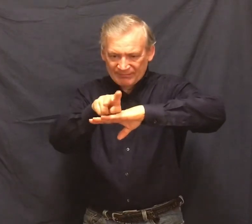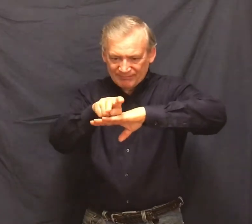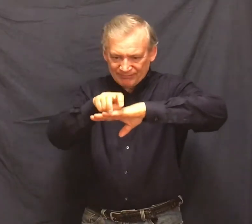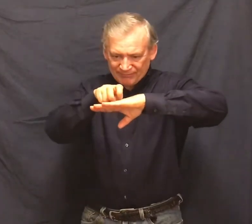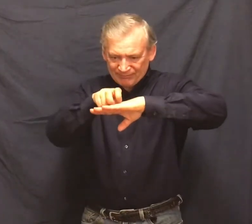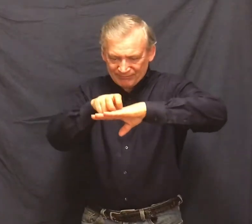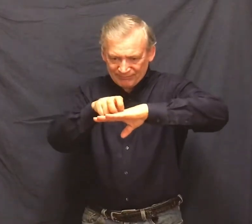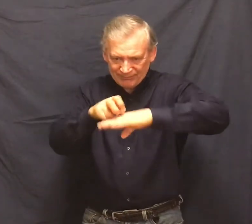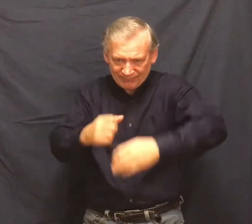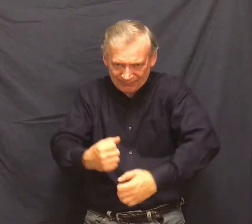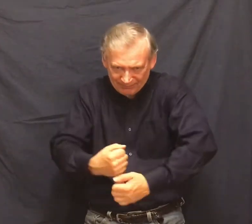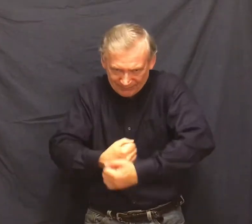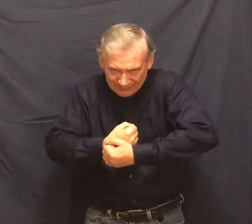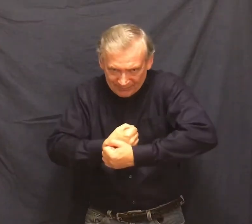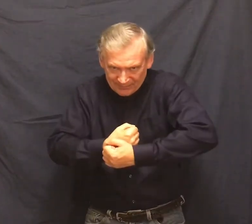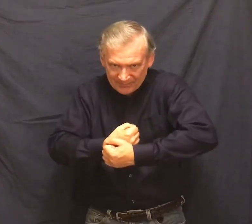George put down his cards very deliberately.